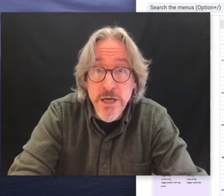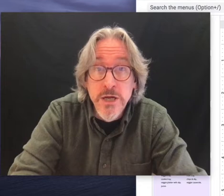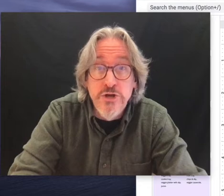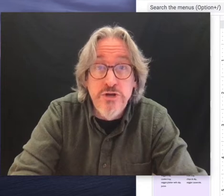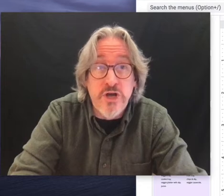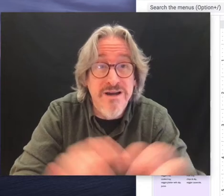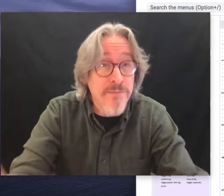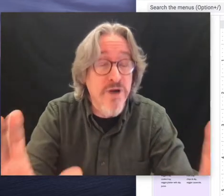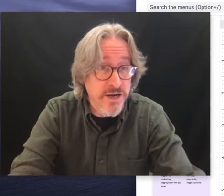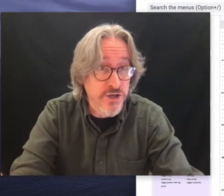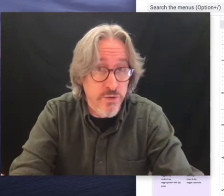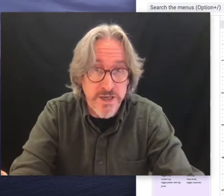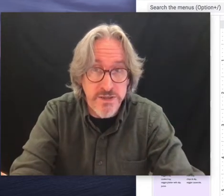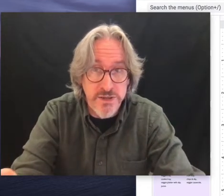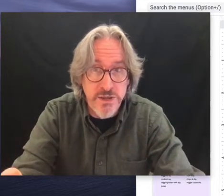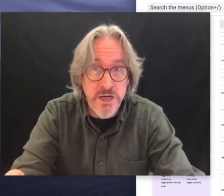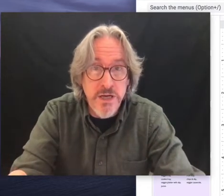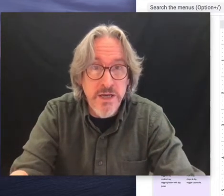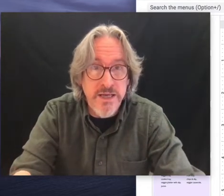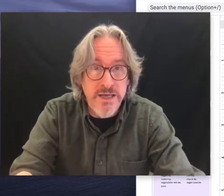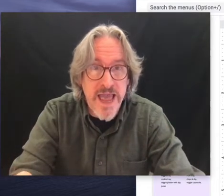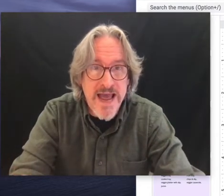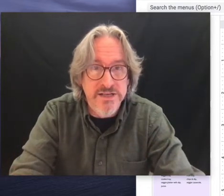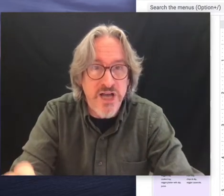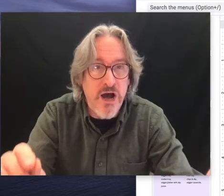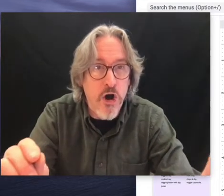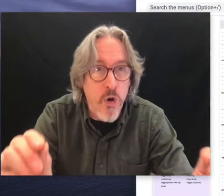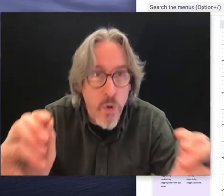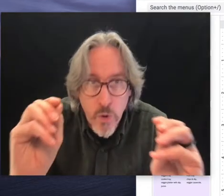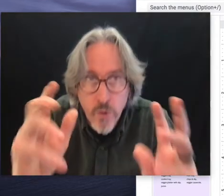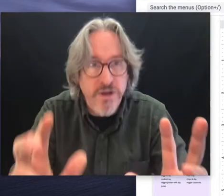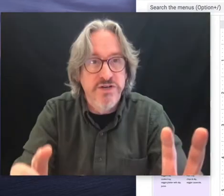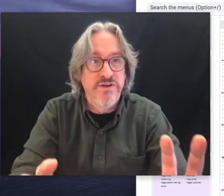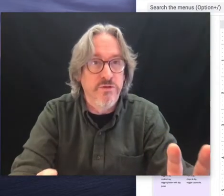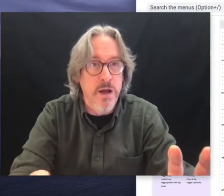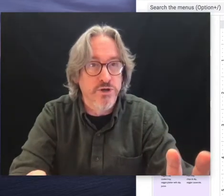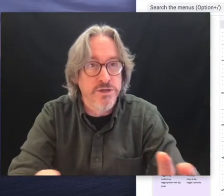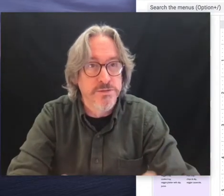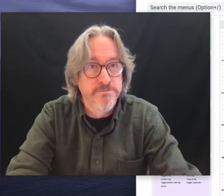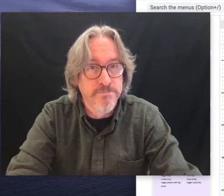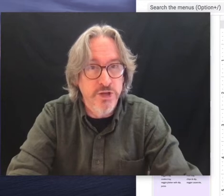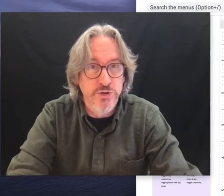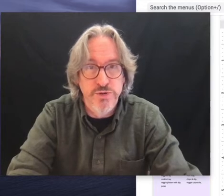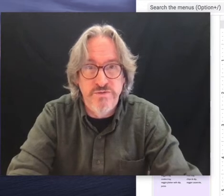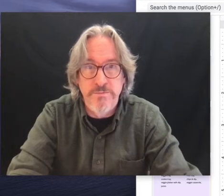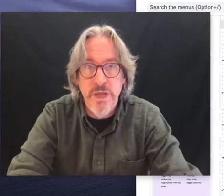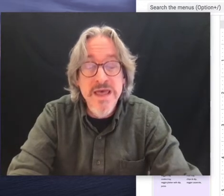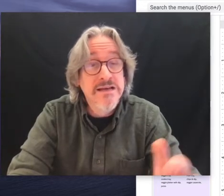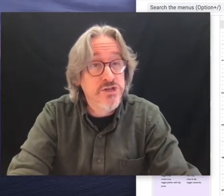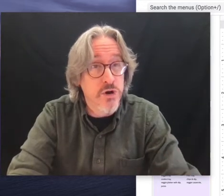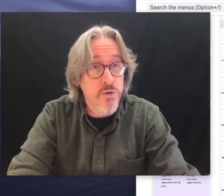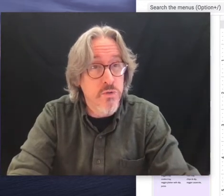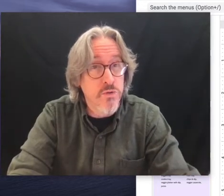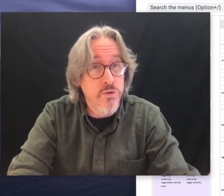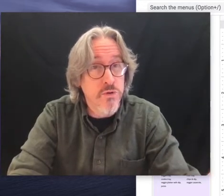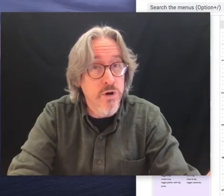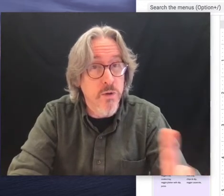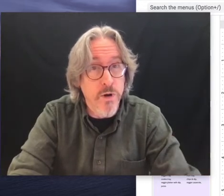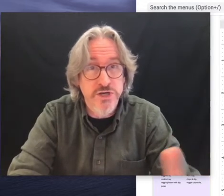then the comprehension quiz has a whole bunch of different options that you choose from.